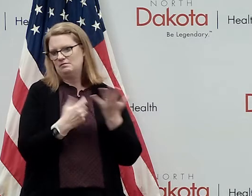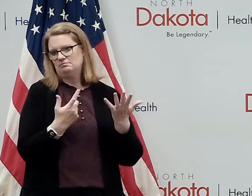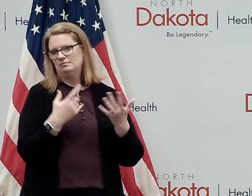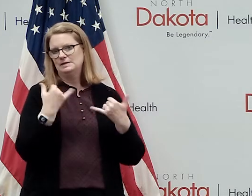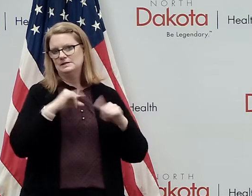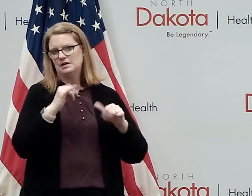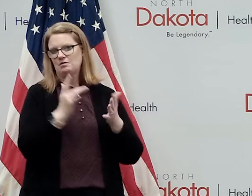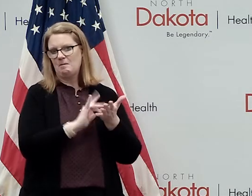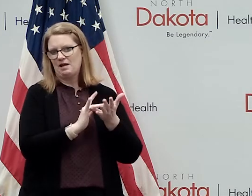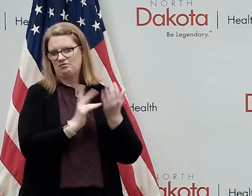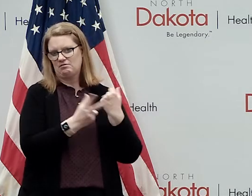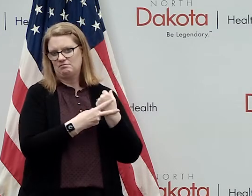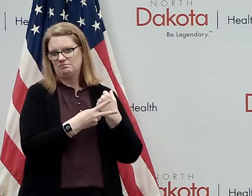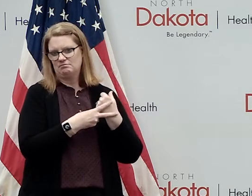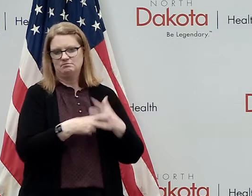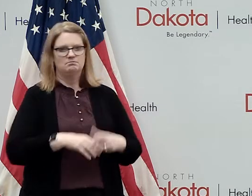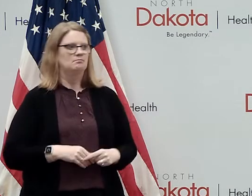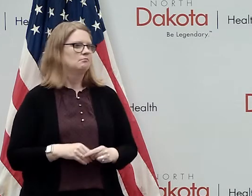our medical cache.